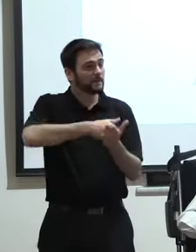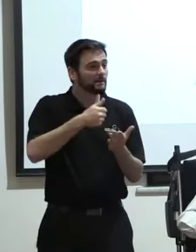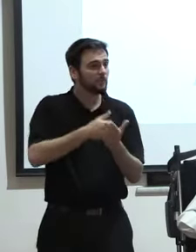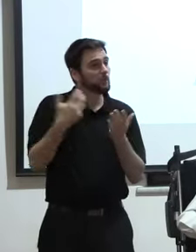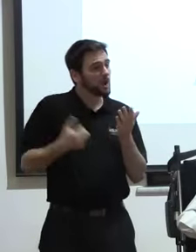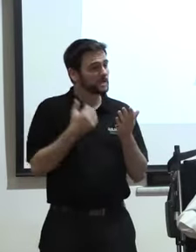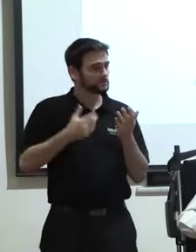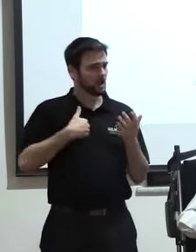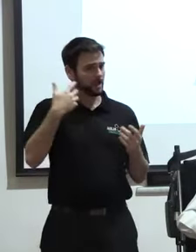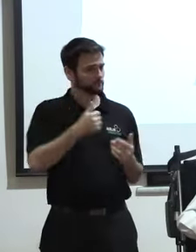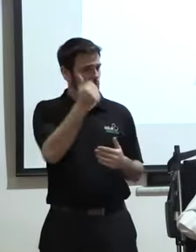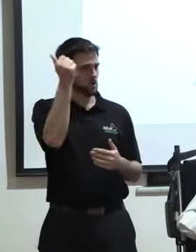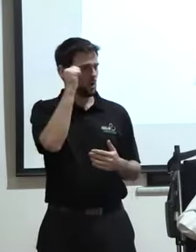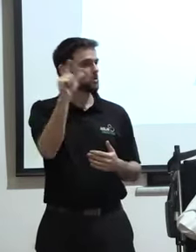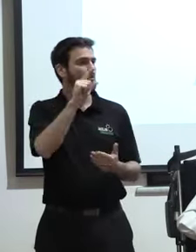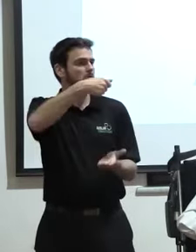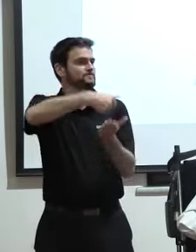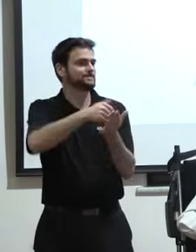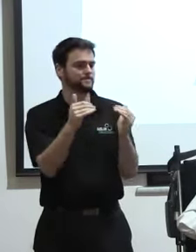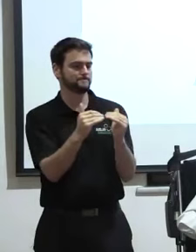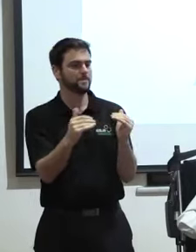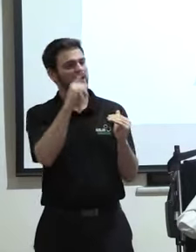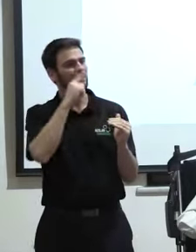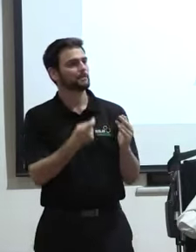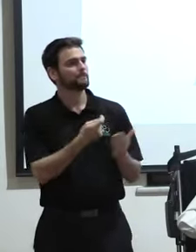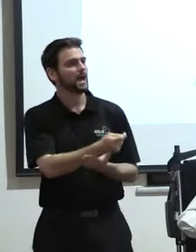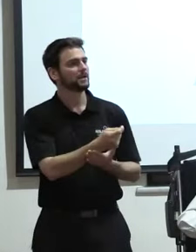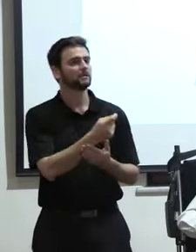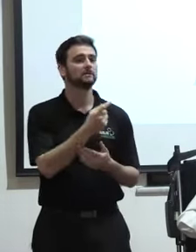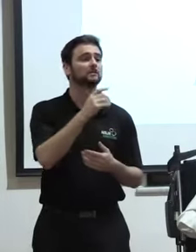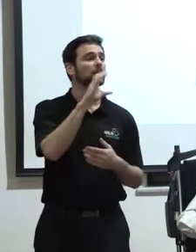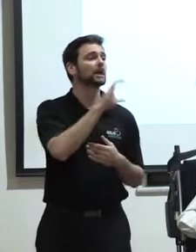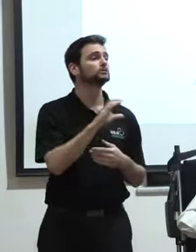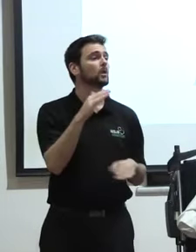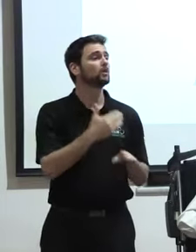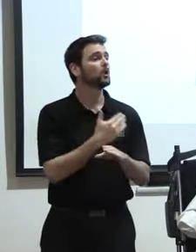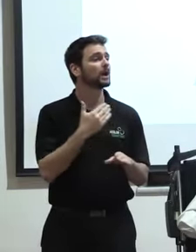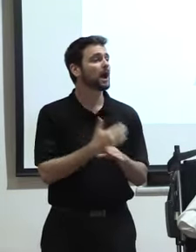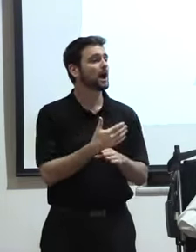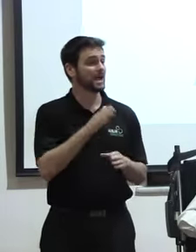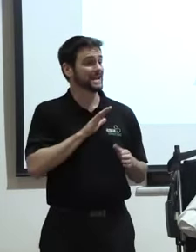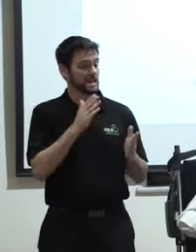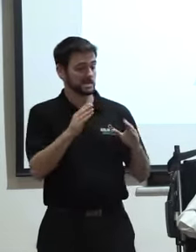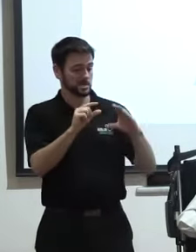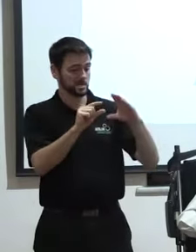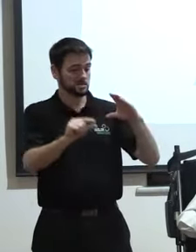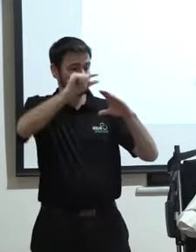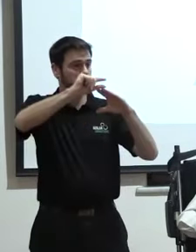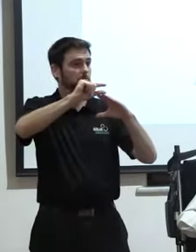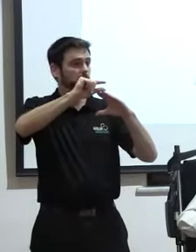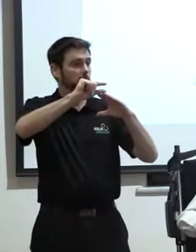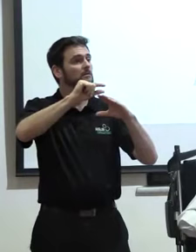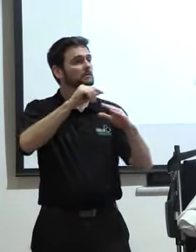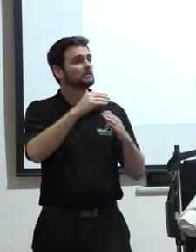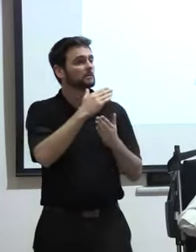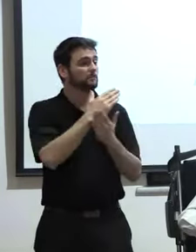well. You have to make sure that if they're, casual workers, they're getting leave loading. If they're part-time